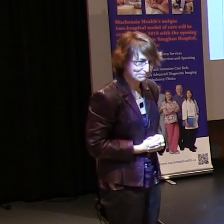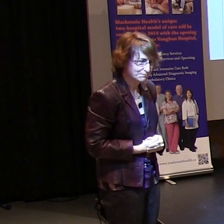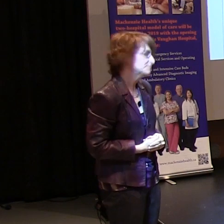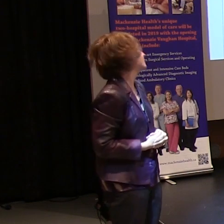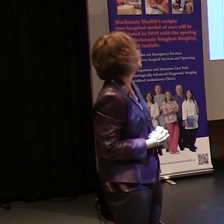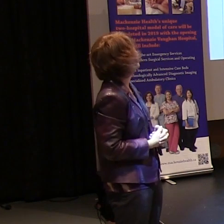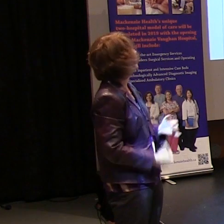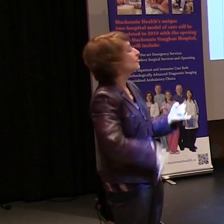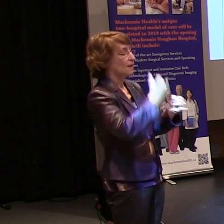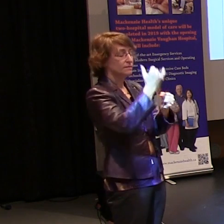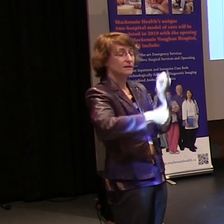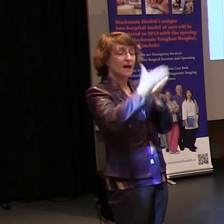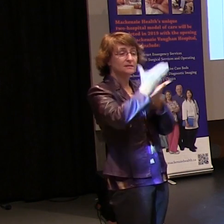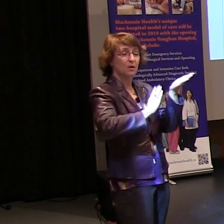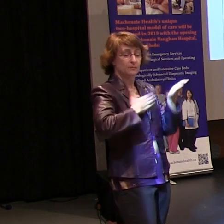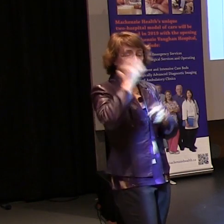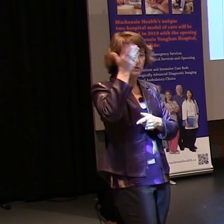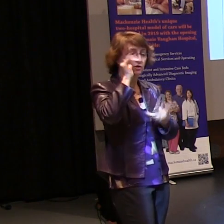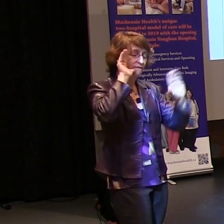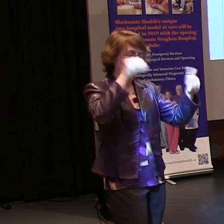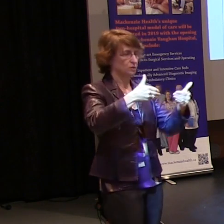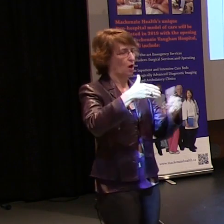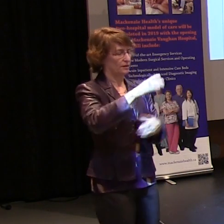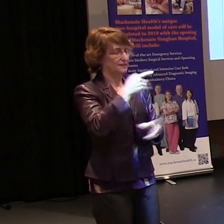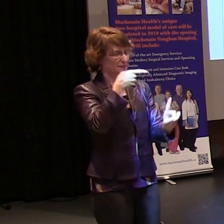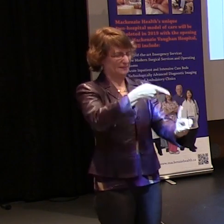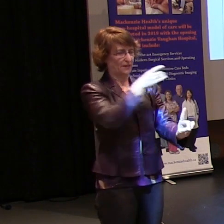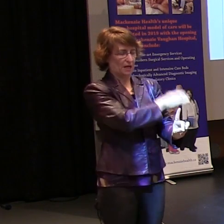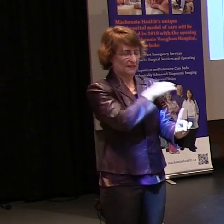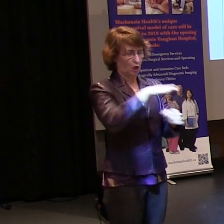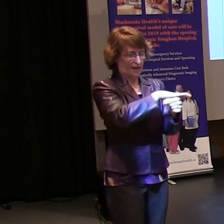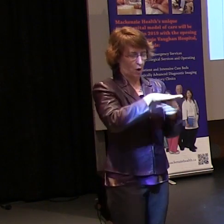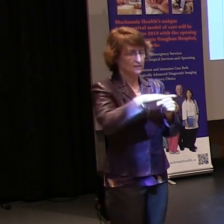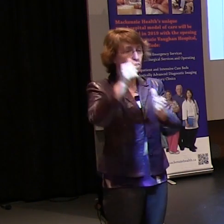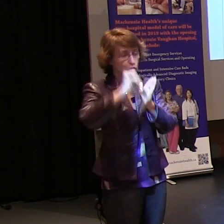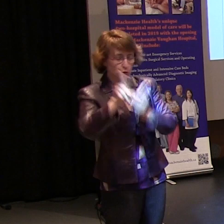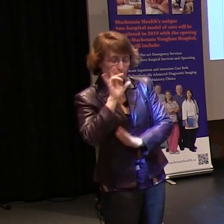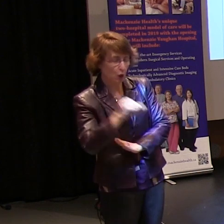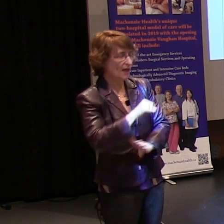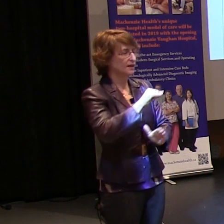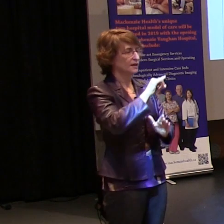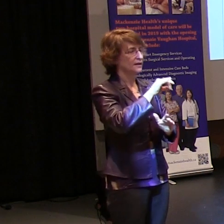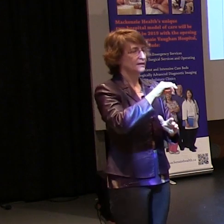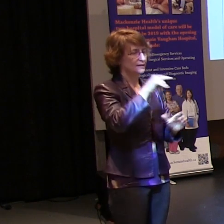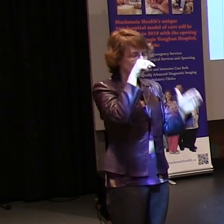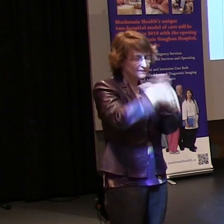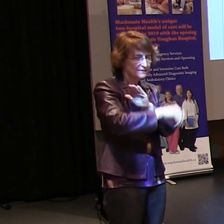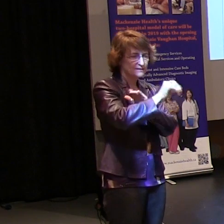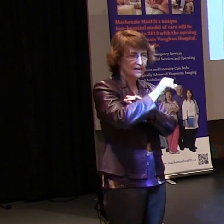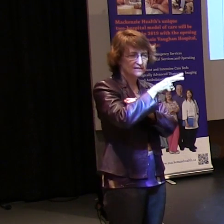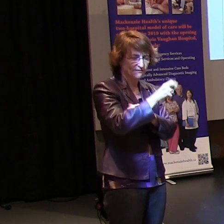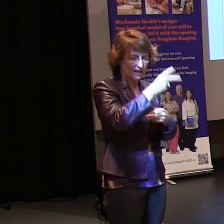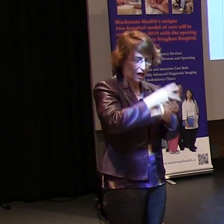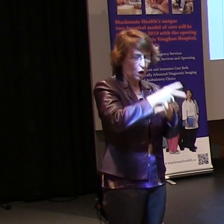So the last part of my presentation is focused on more clinical area, surgery, intensive care, emergency, and inpatient.